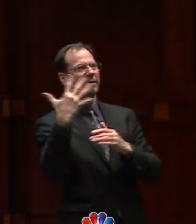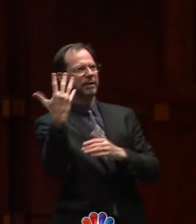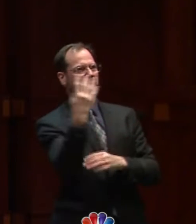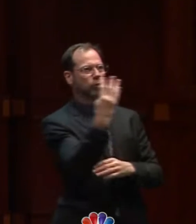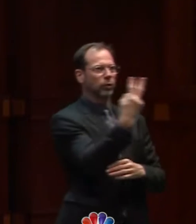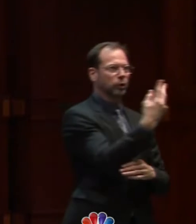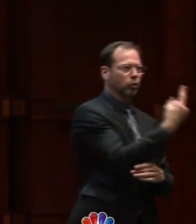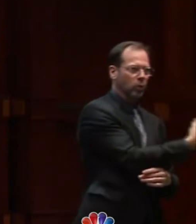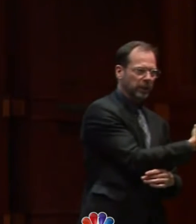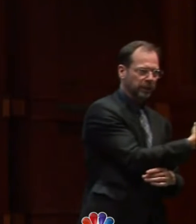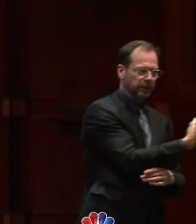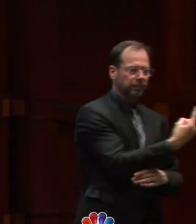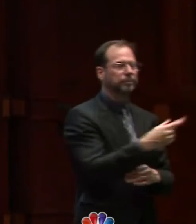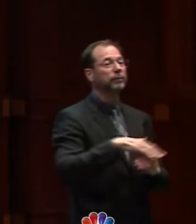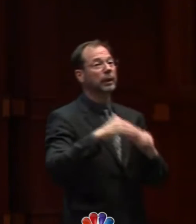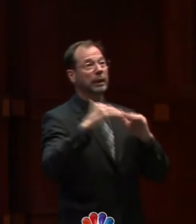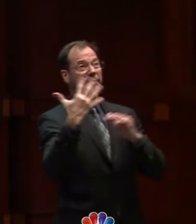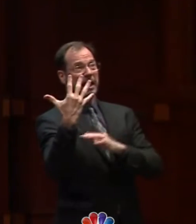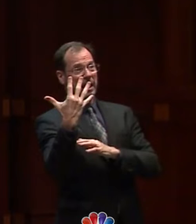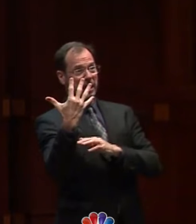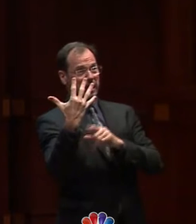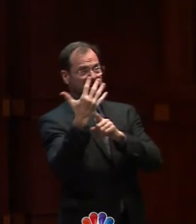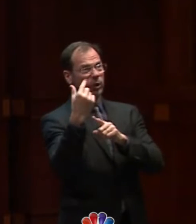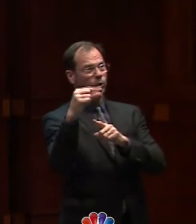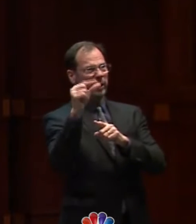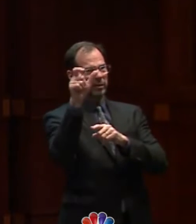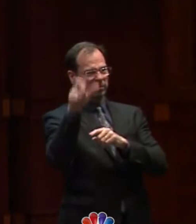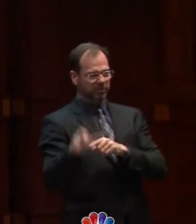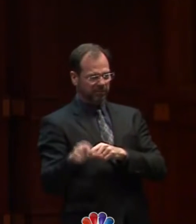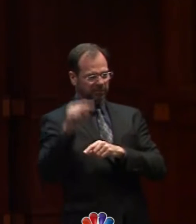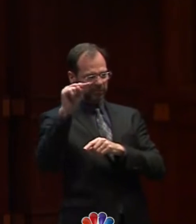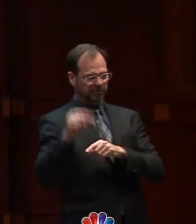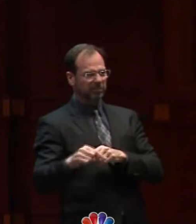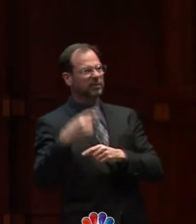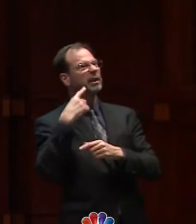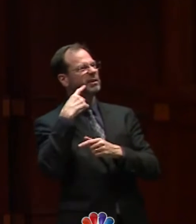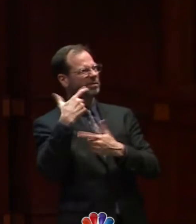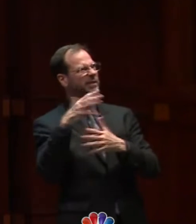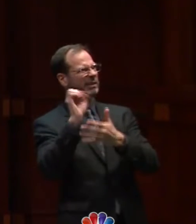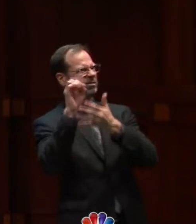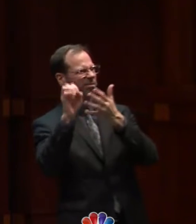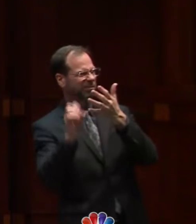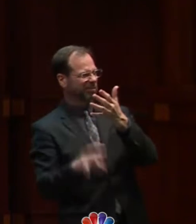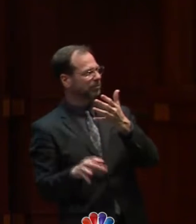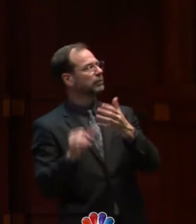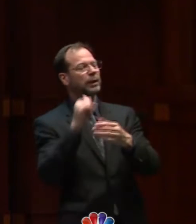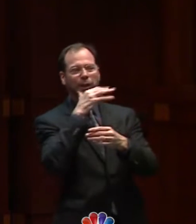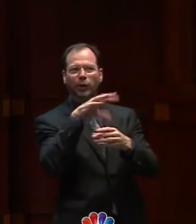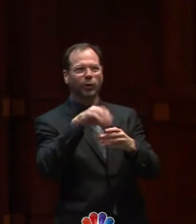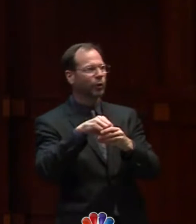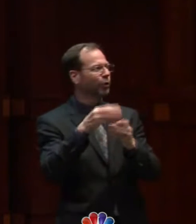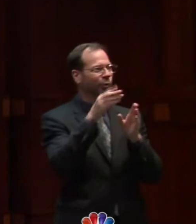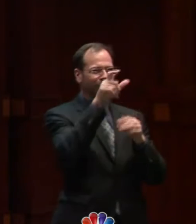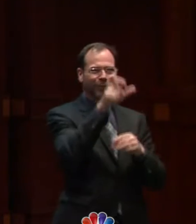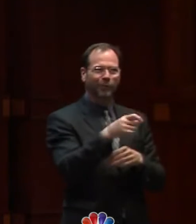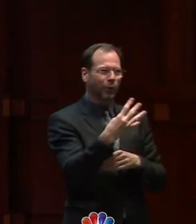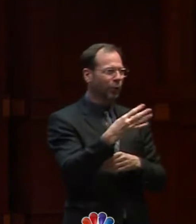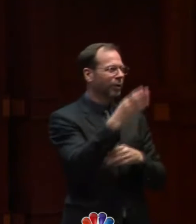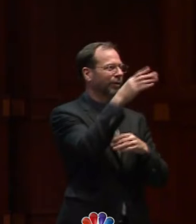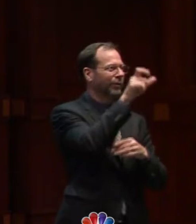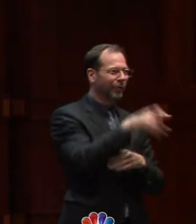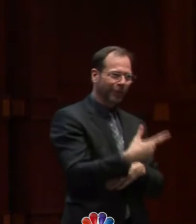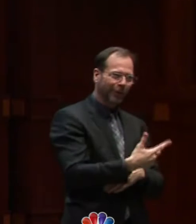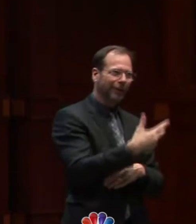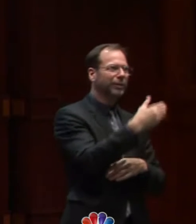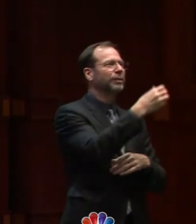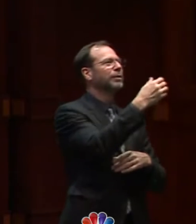reiterate. In level five there, in the green box, was all the stuff I just told you about. It didn't include level four, didn't include level three,